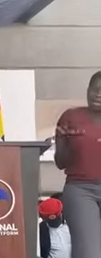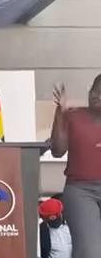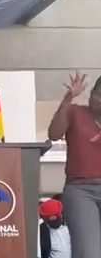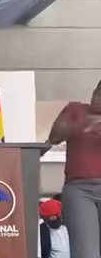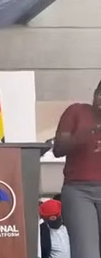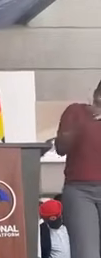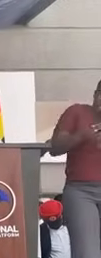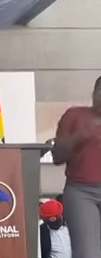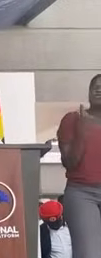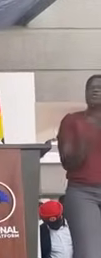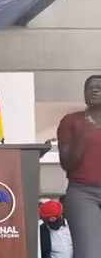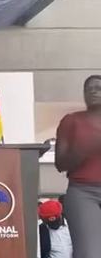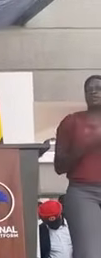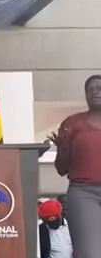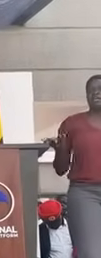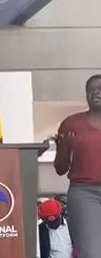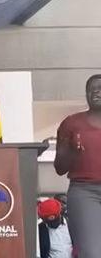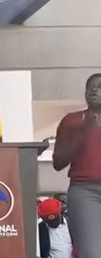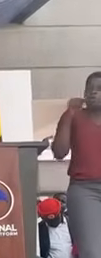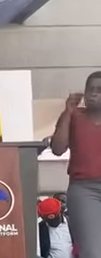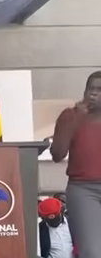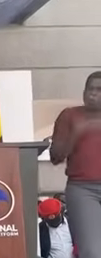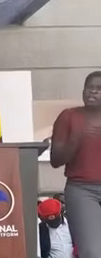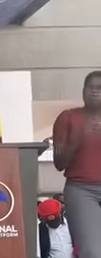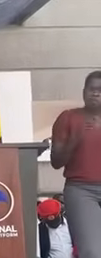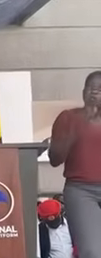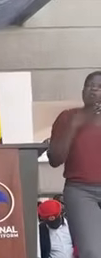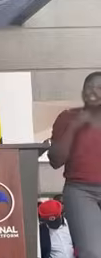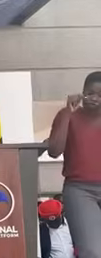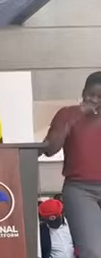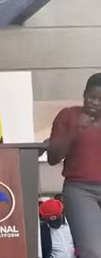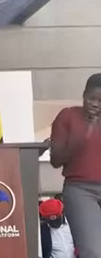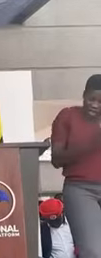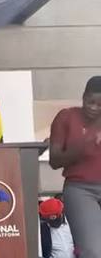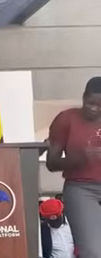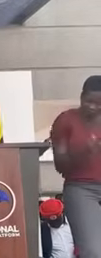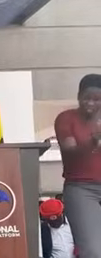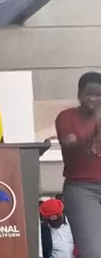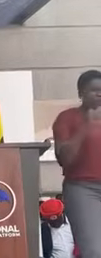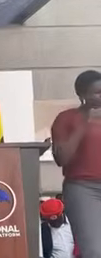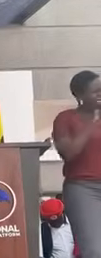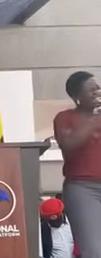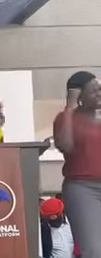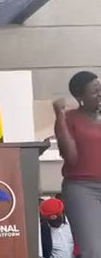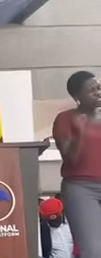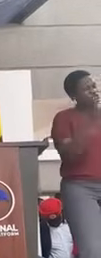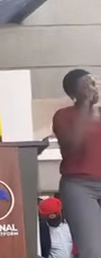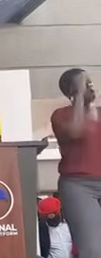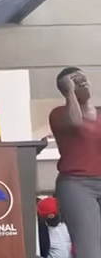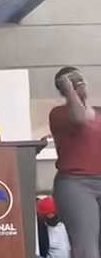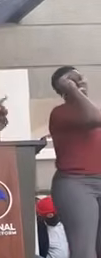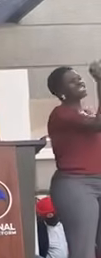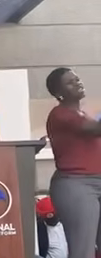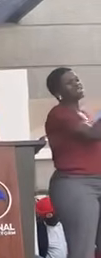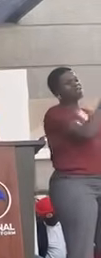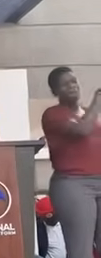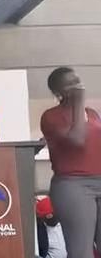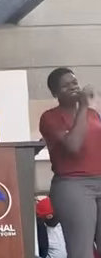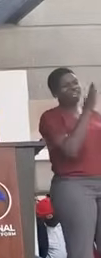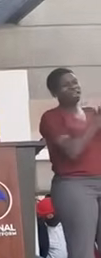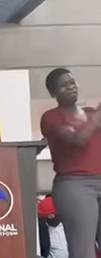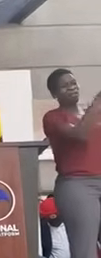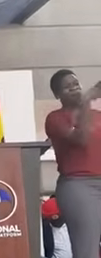fit in this one country. We want today and onwards to send a strong message to General Museven and his whole